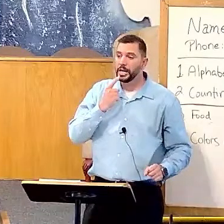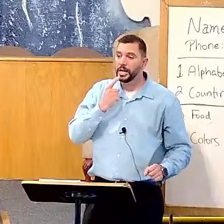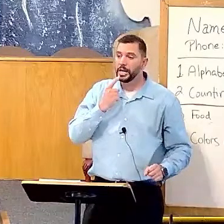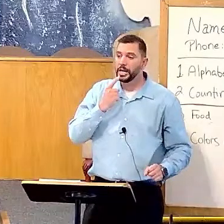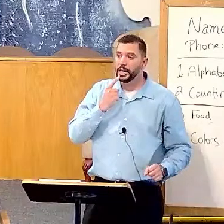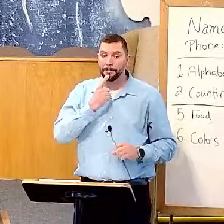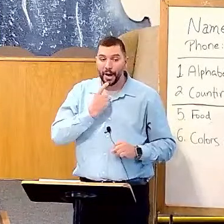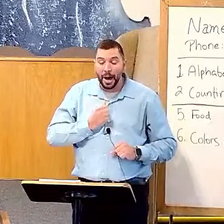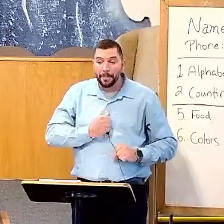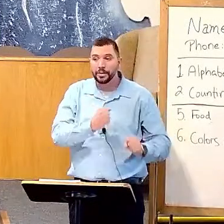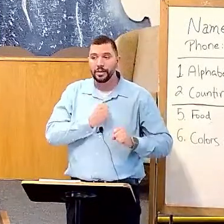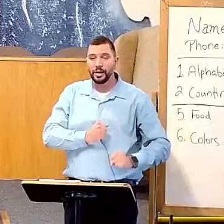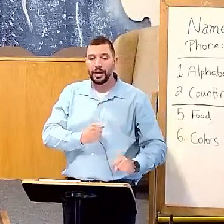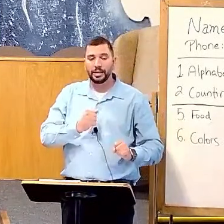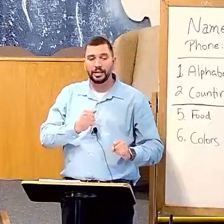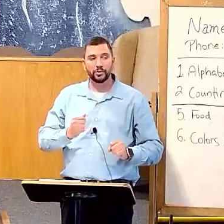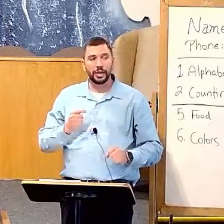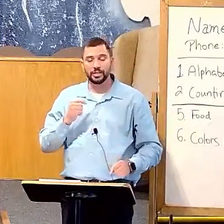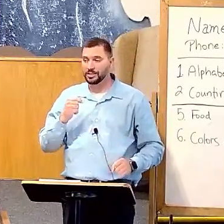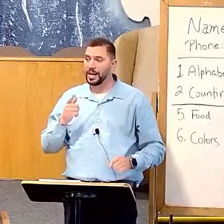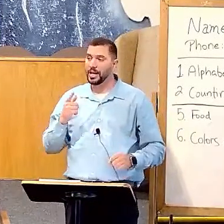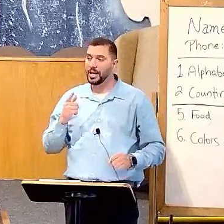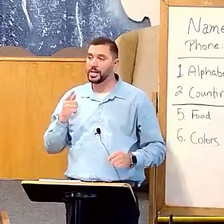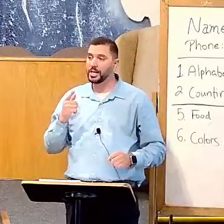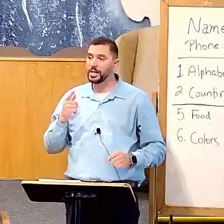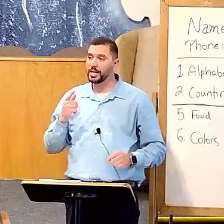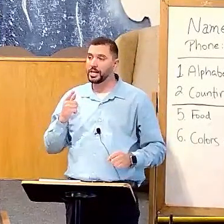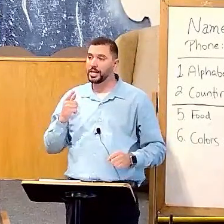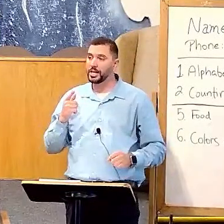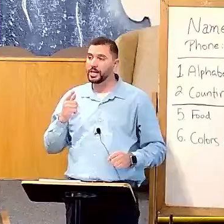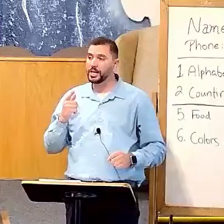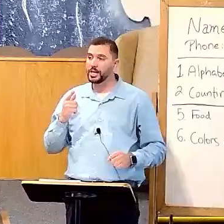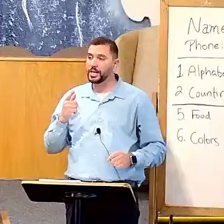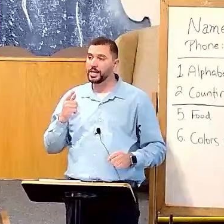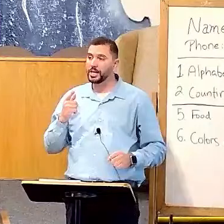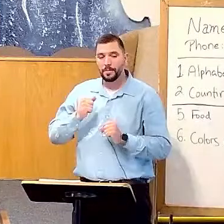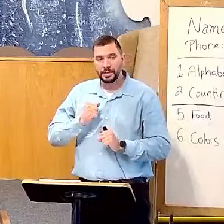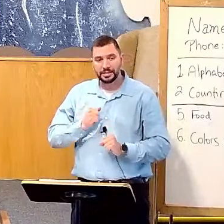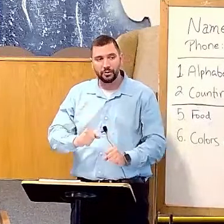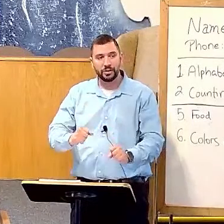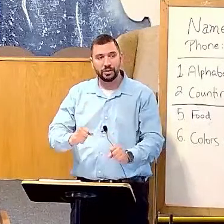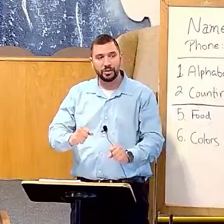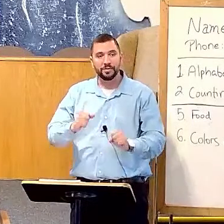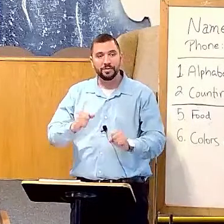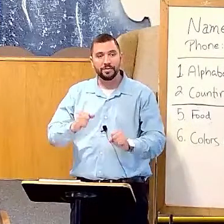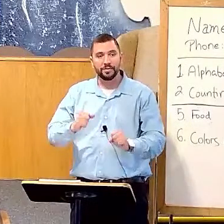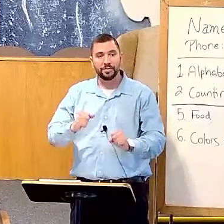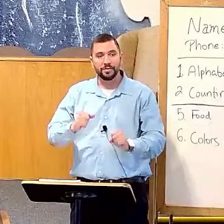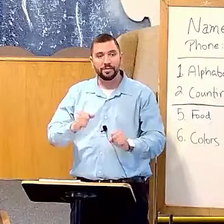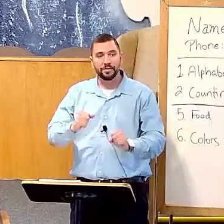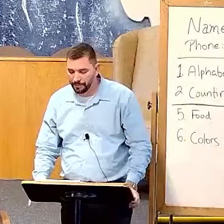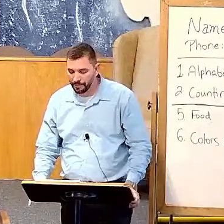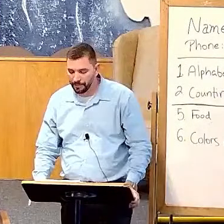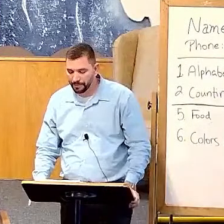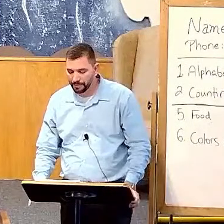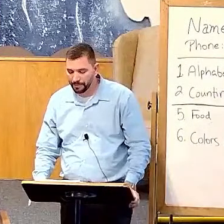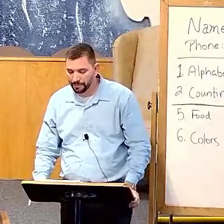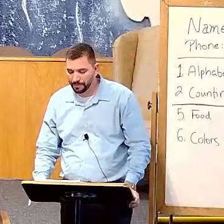say mop. And it's okay to exaggerate words sometimes with your mouth, because that'll give context of what you're meaning. Again, to